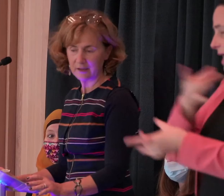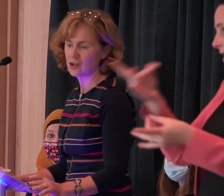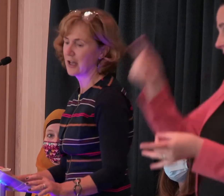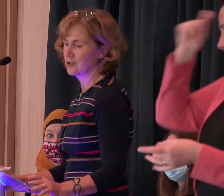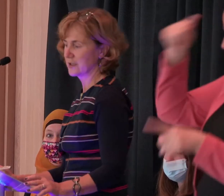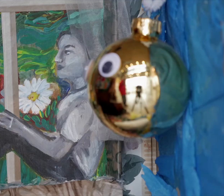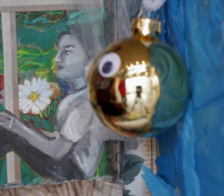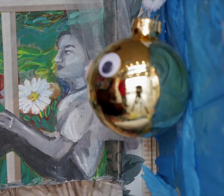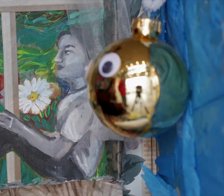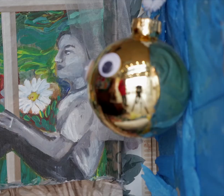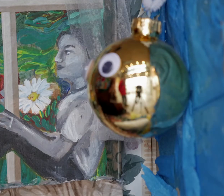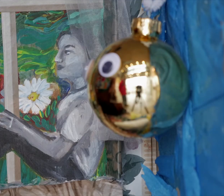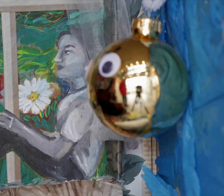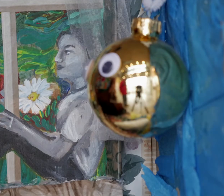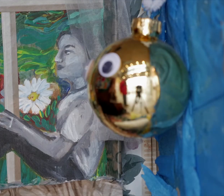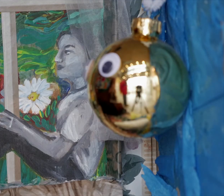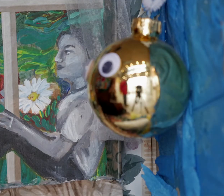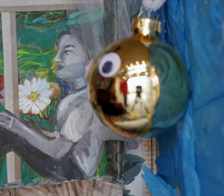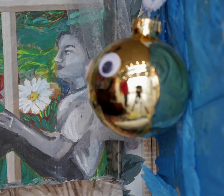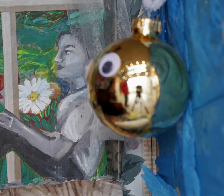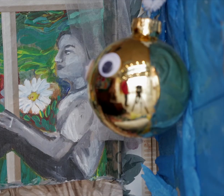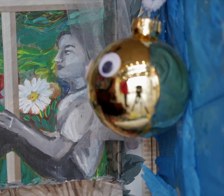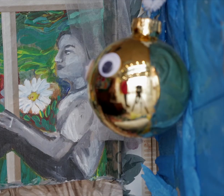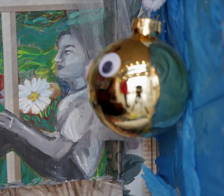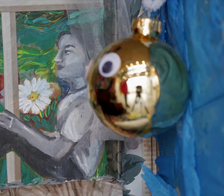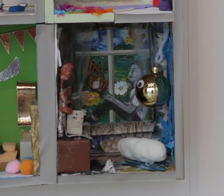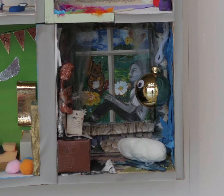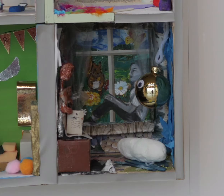positives and the challenges that they experienced during lockdown.